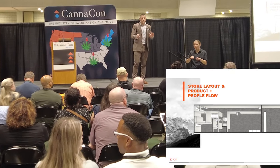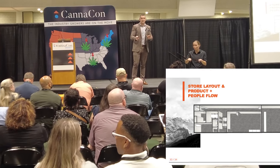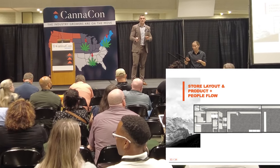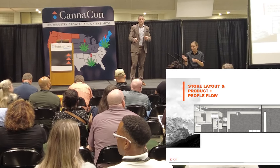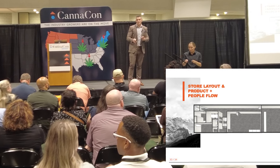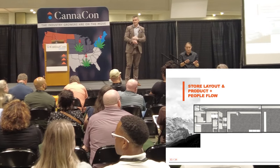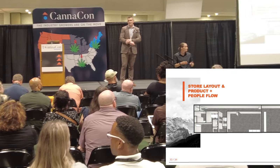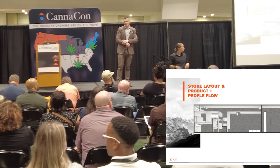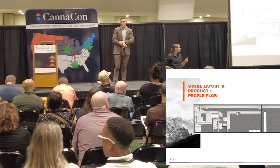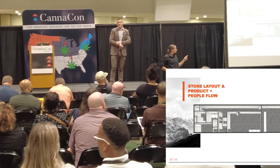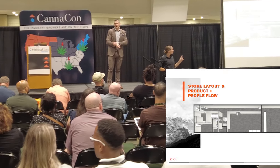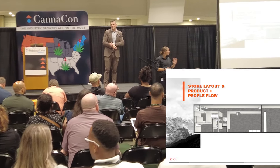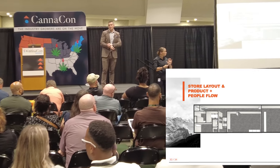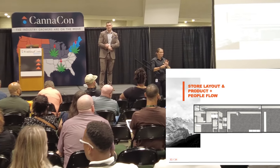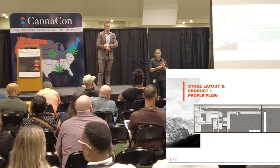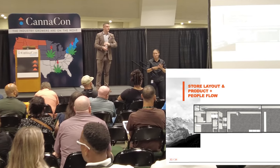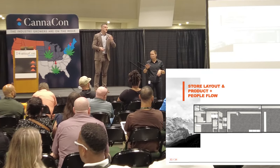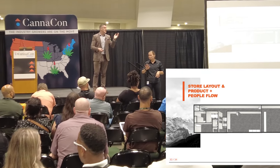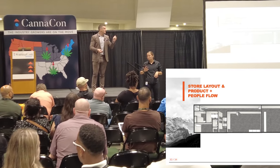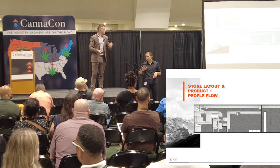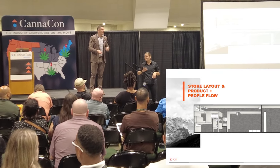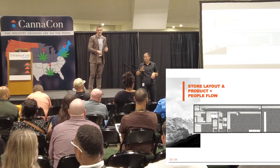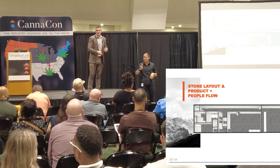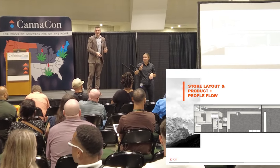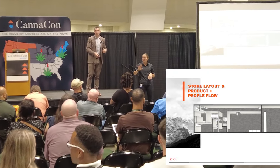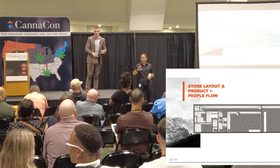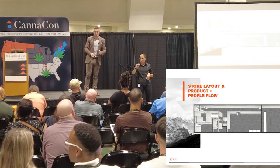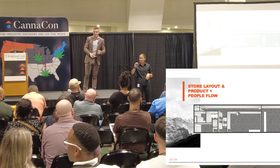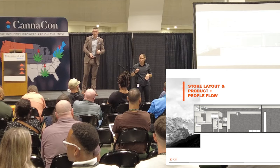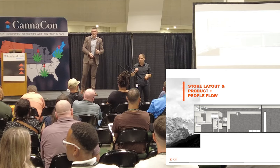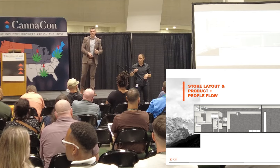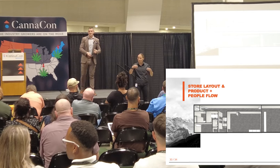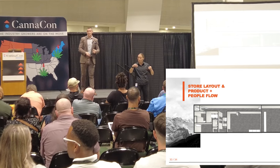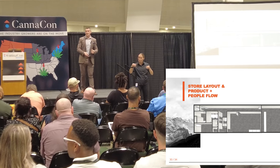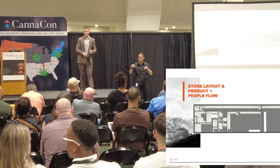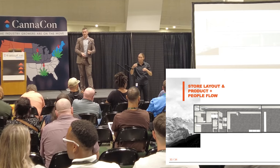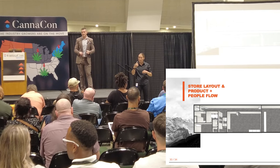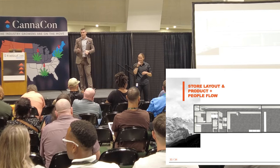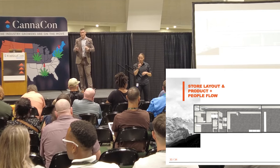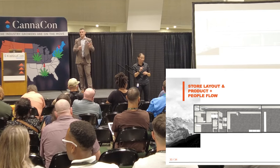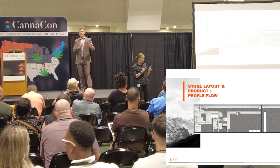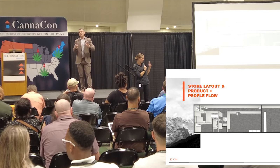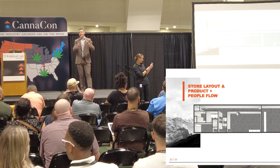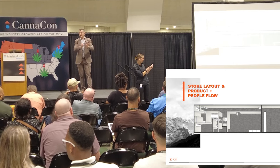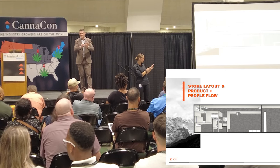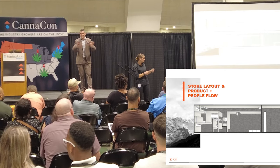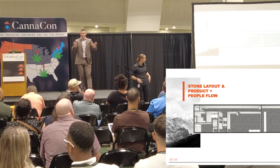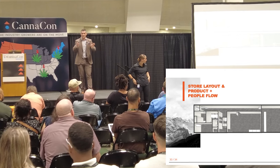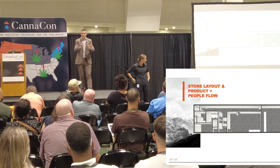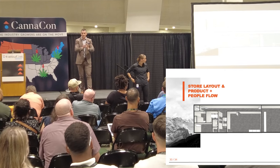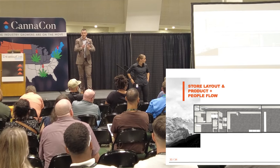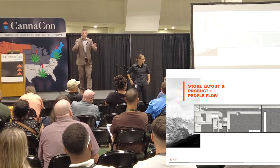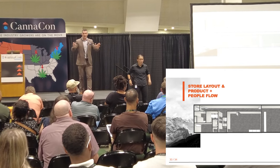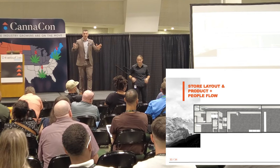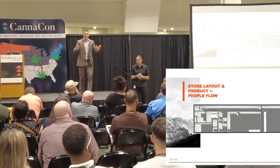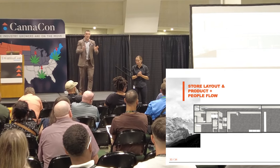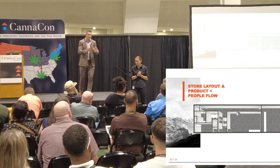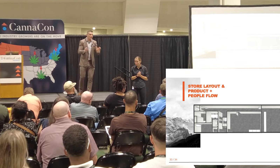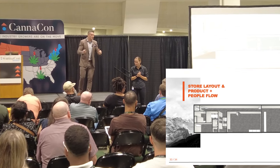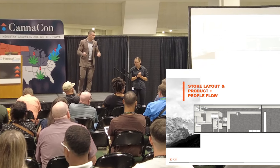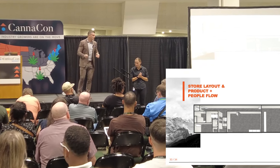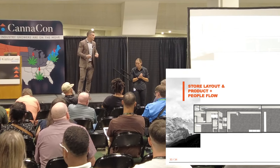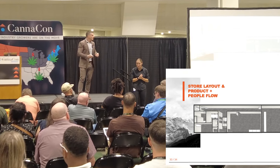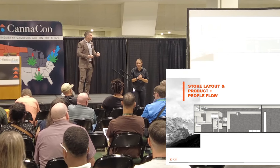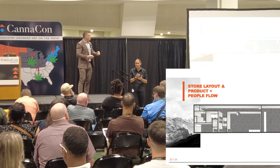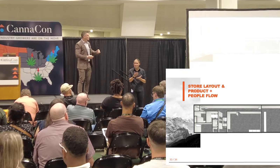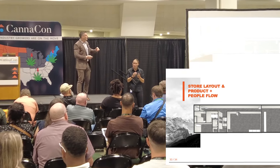This one probably represents, I would say, about 75% of the retail dispensaries that we've seen in some capacity. Scale is sort of up or